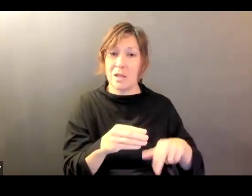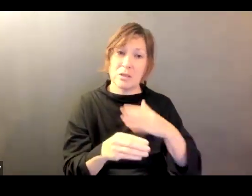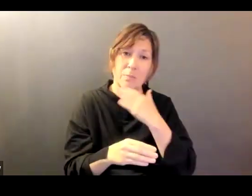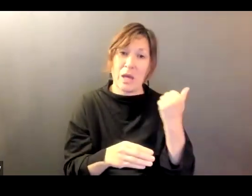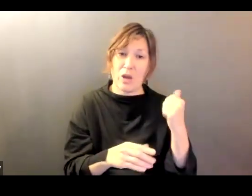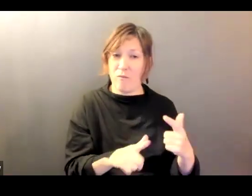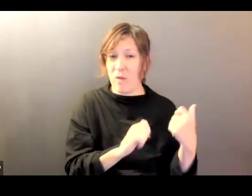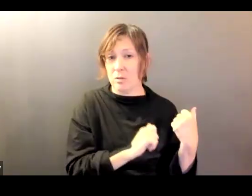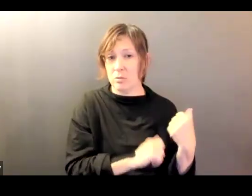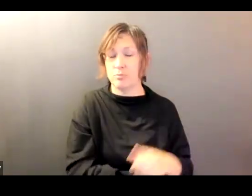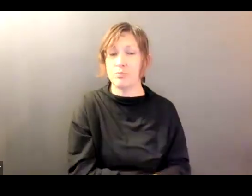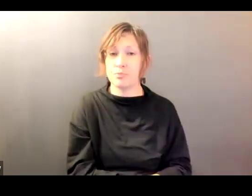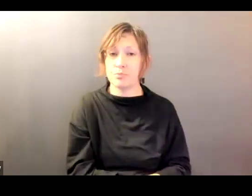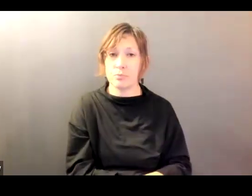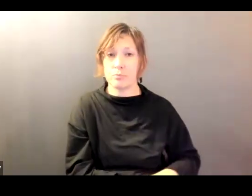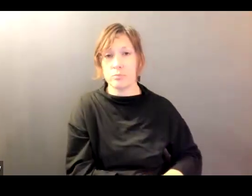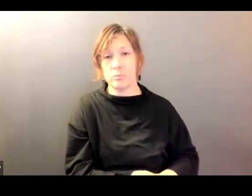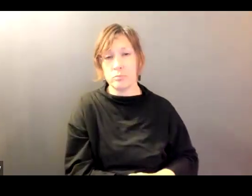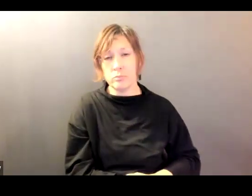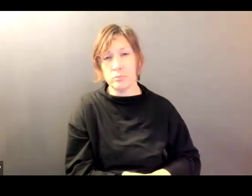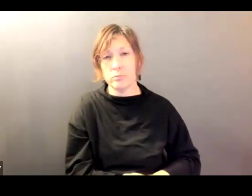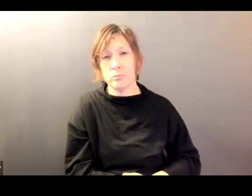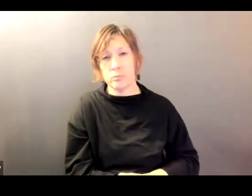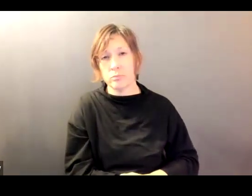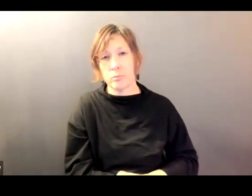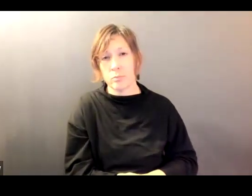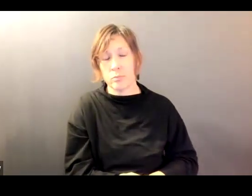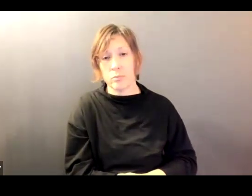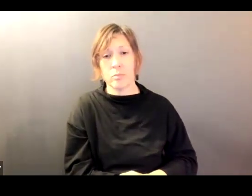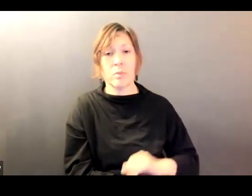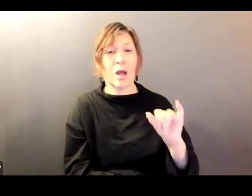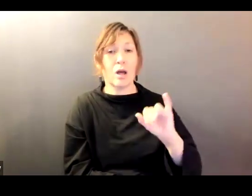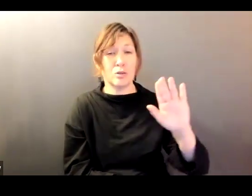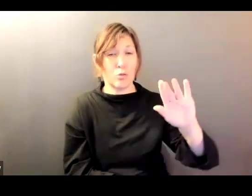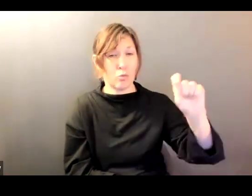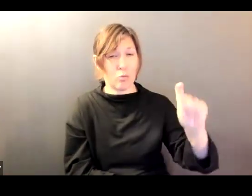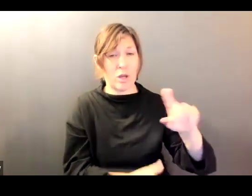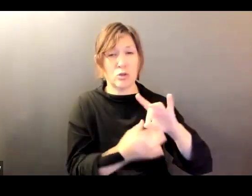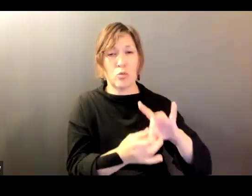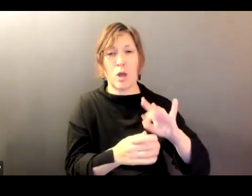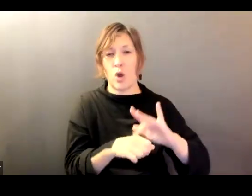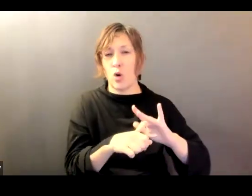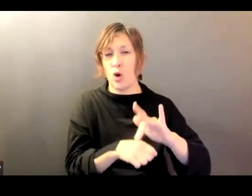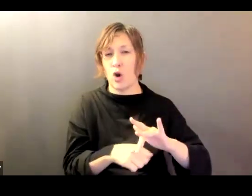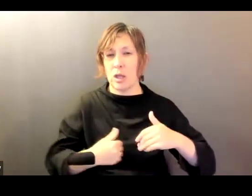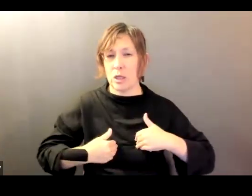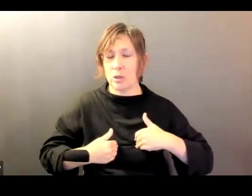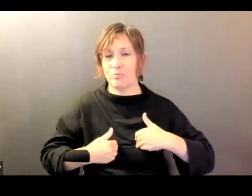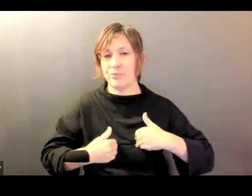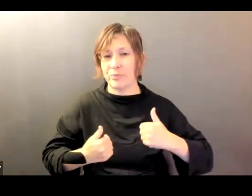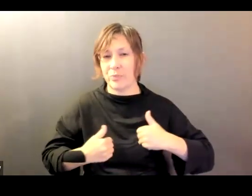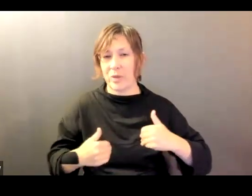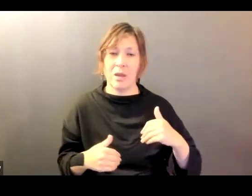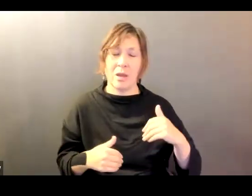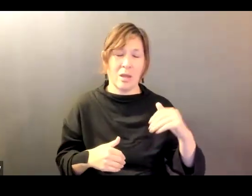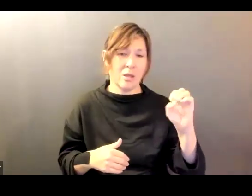want to say on your question about early ed, I think this is a really good one because this is an area that Kay's been working and Lauren's been working really hard. We have a